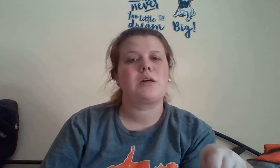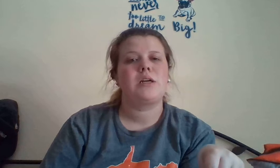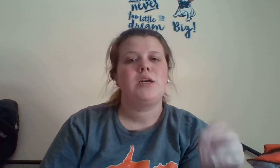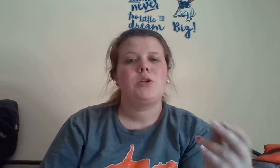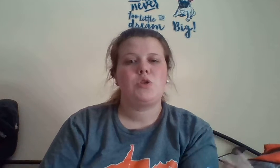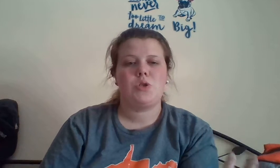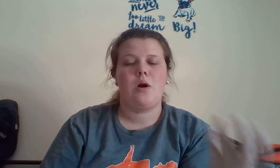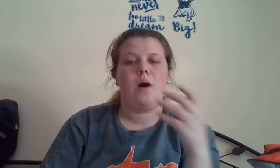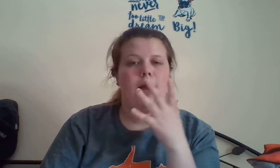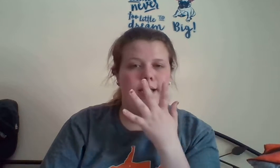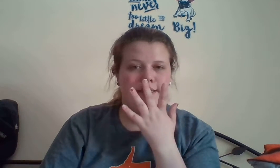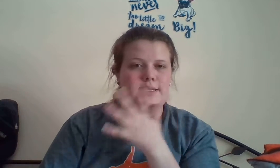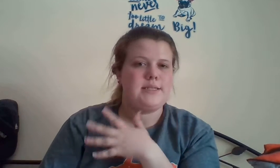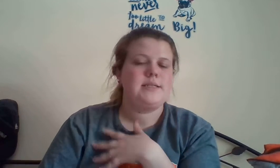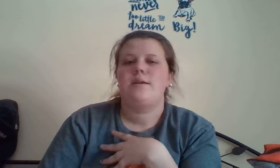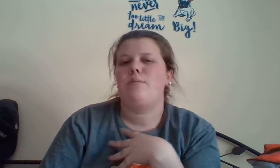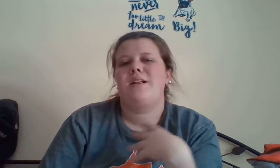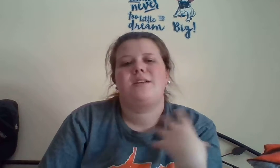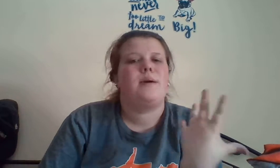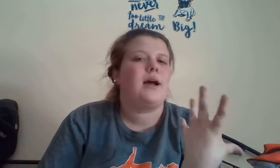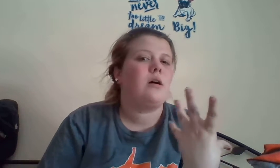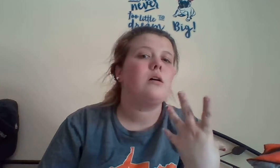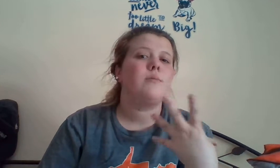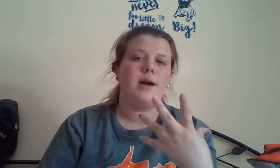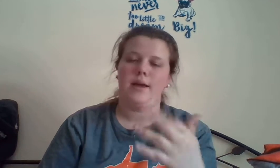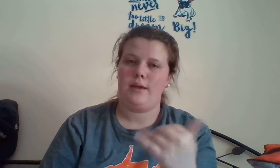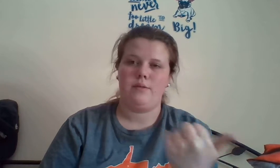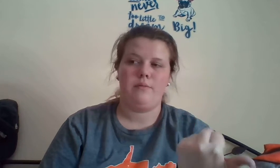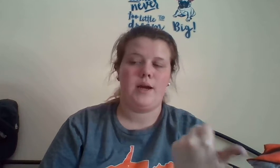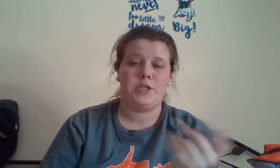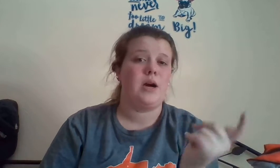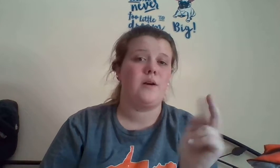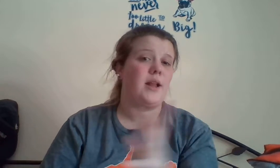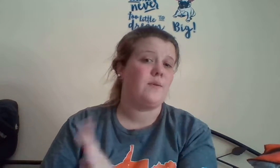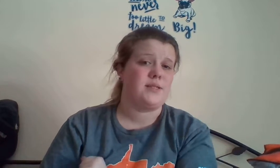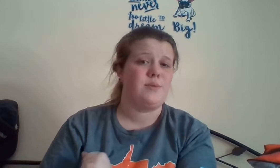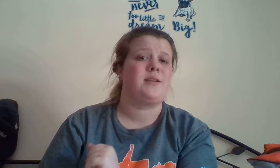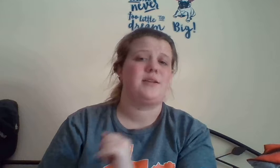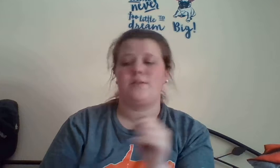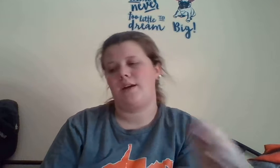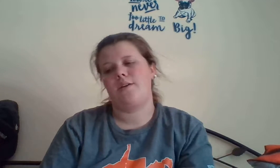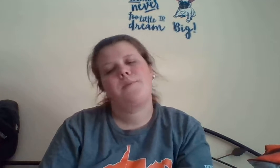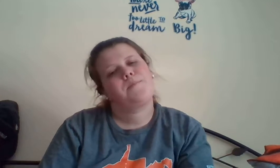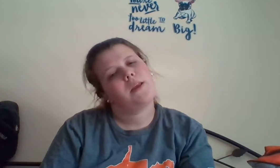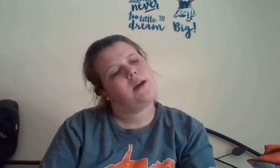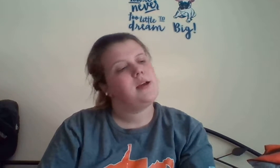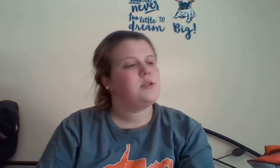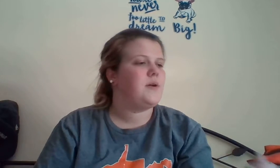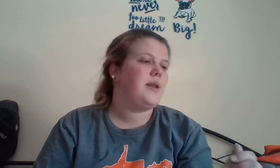work. So I didn't, by the time I got home, I showered and I went to bed because I was tired. So